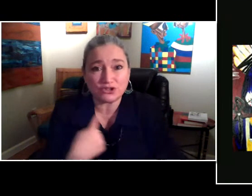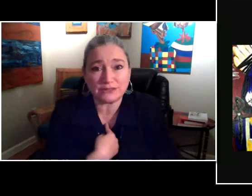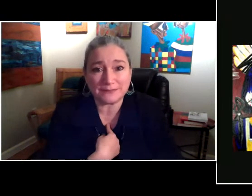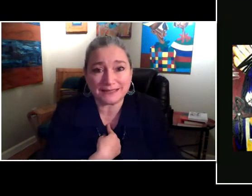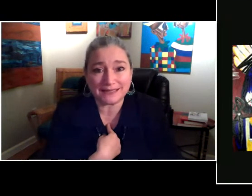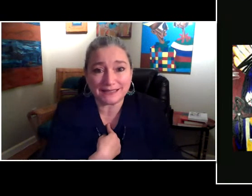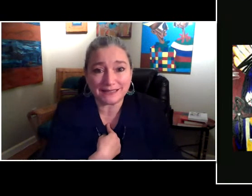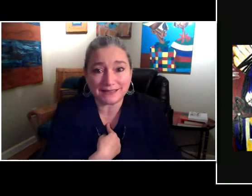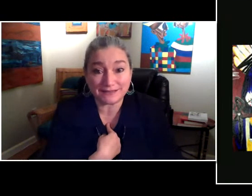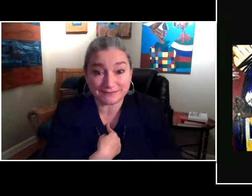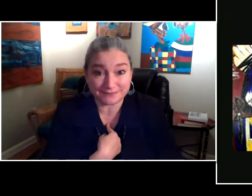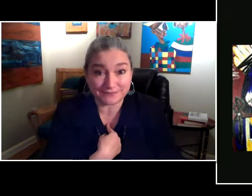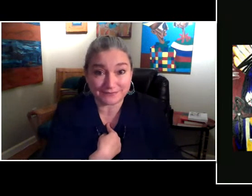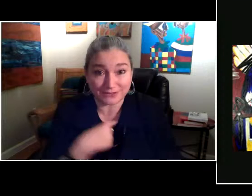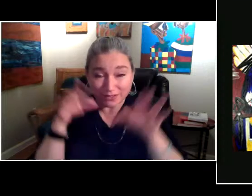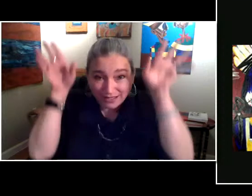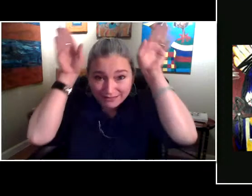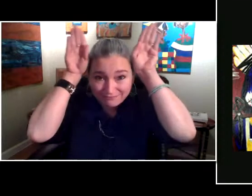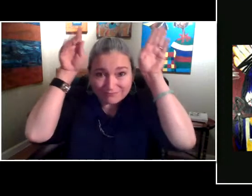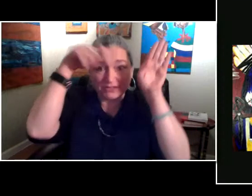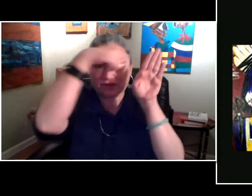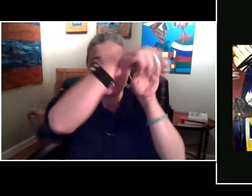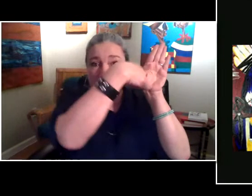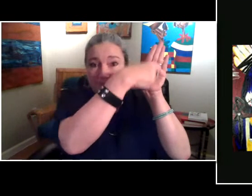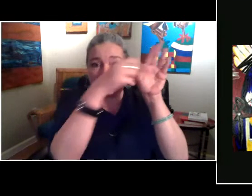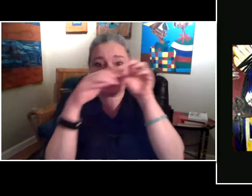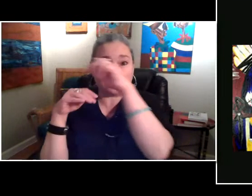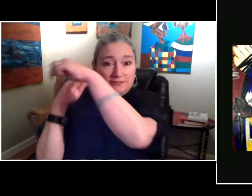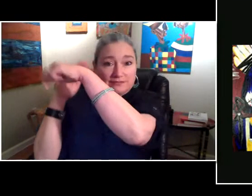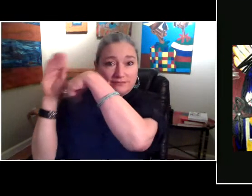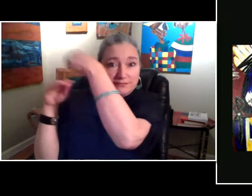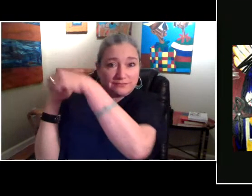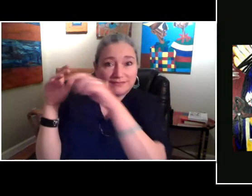all around me, but I have no deaf people teaching me.